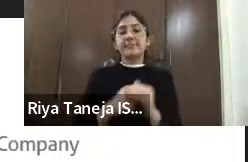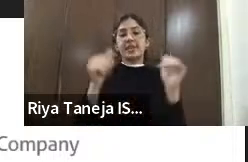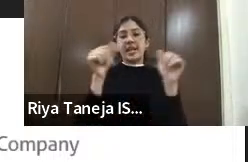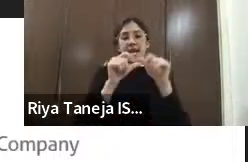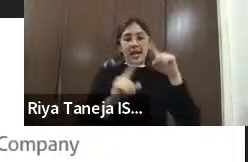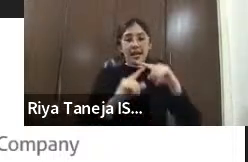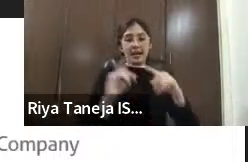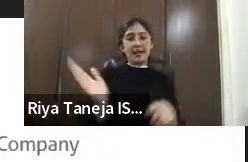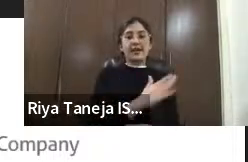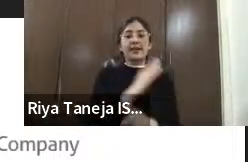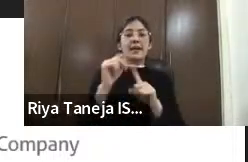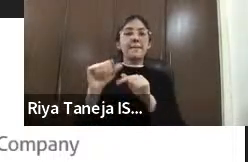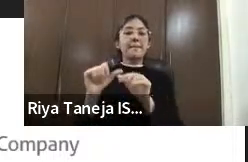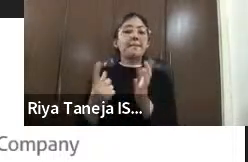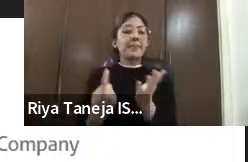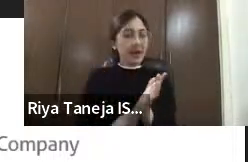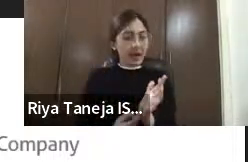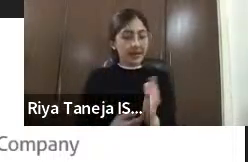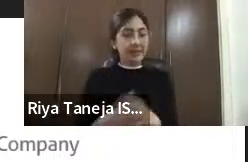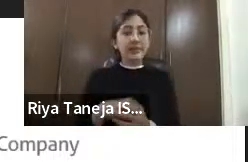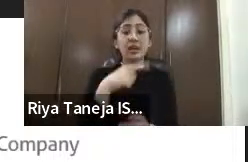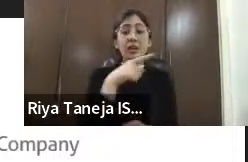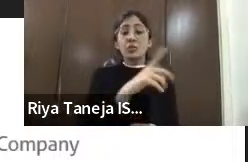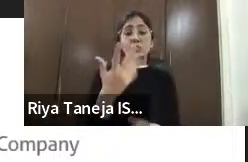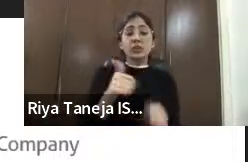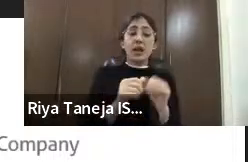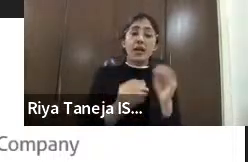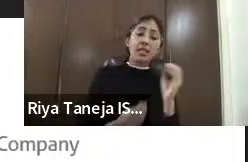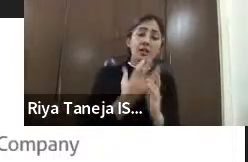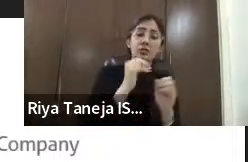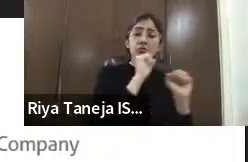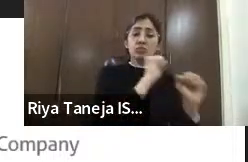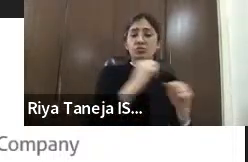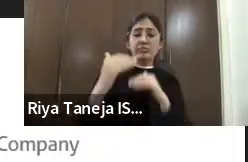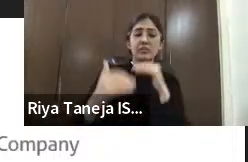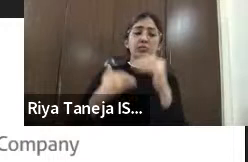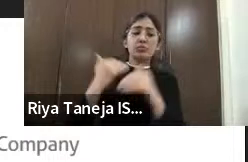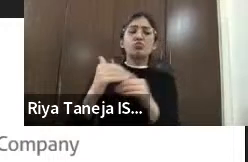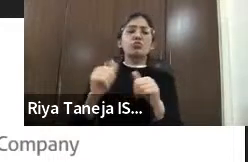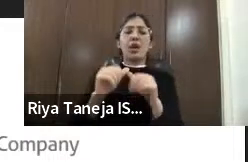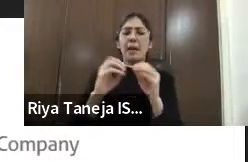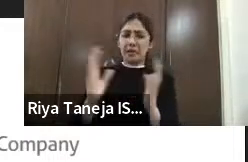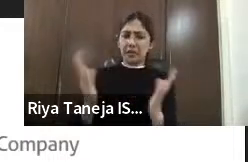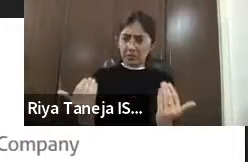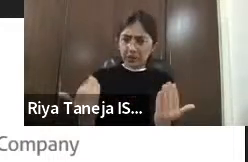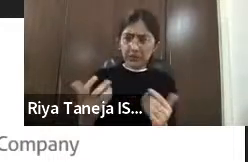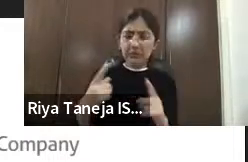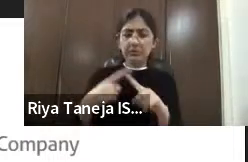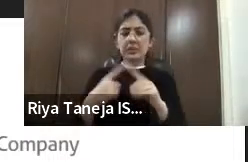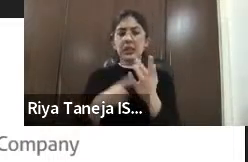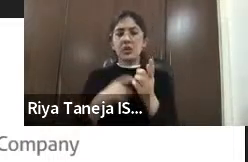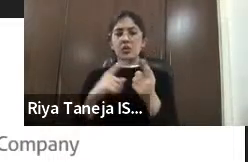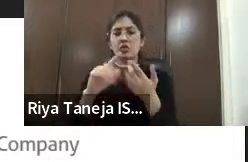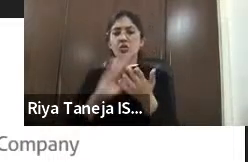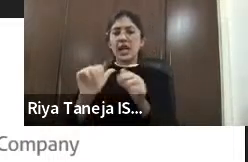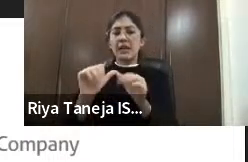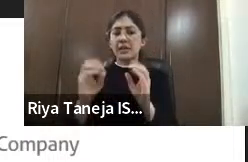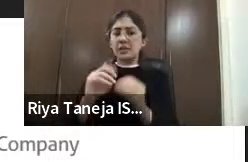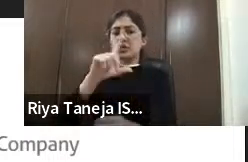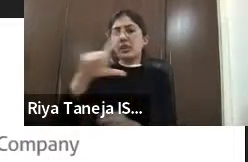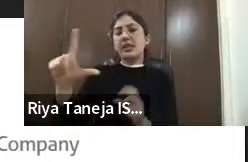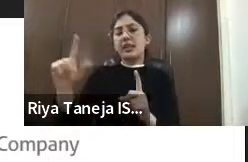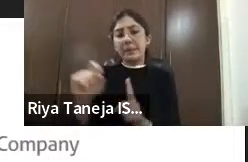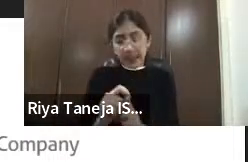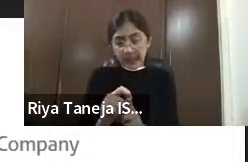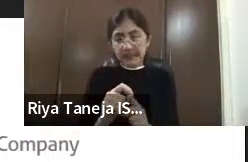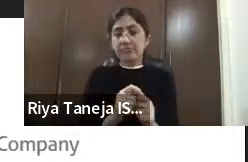ATPAR, Alliance to Promote Abilities and Rehabilitation. Alliance to Promote Abilities and Rehabilitation